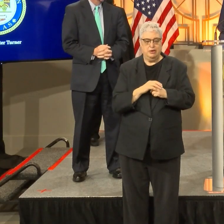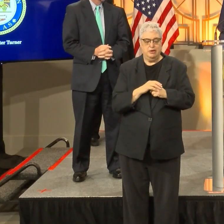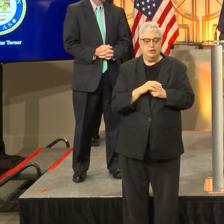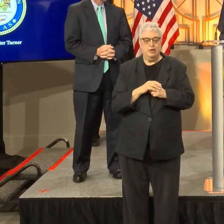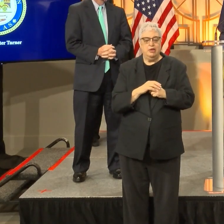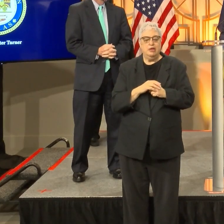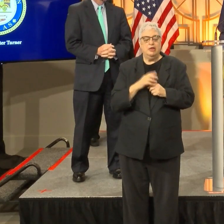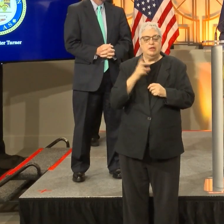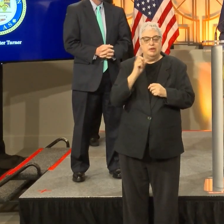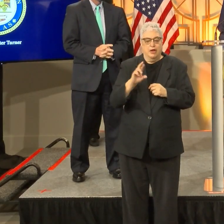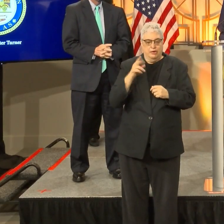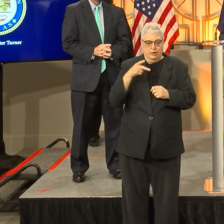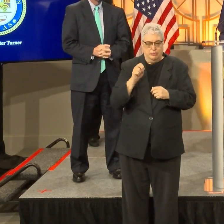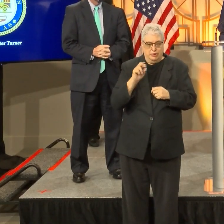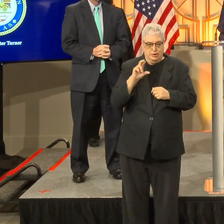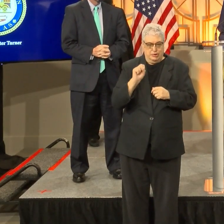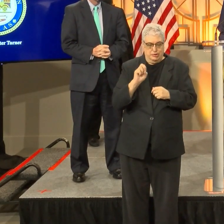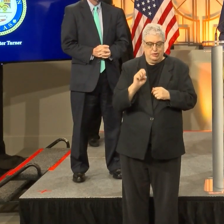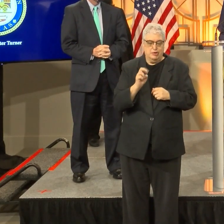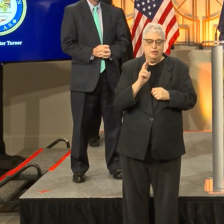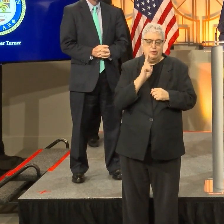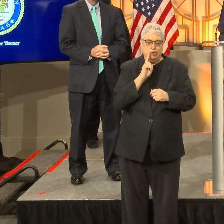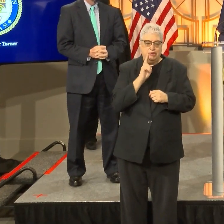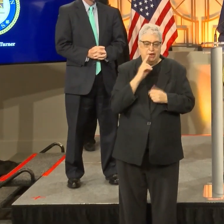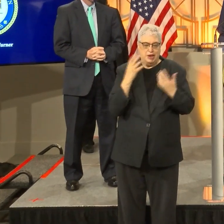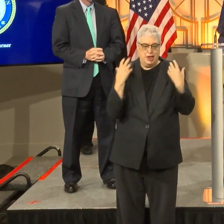Health Department today is reporting